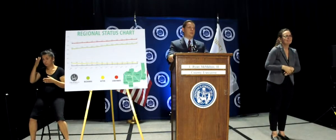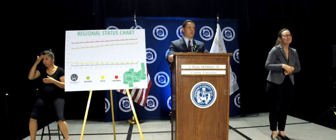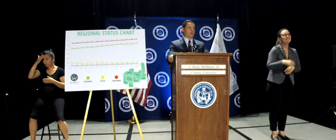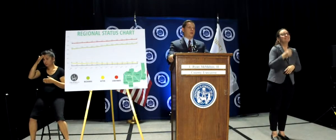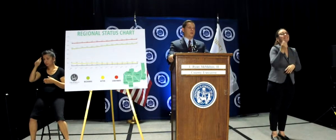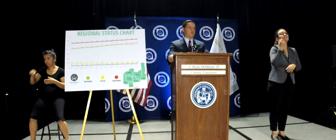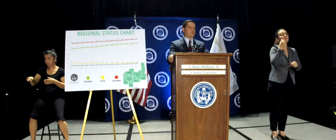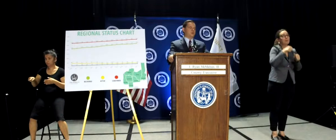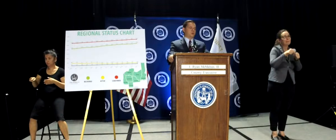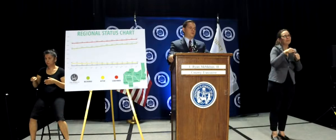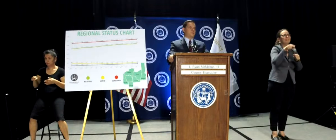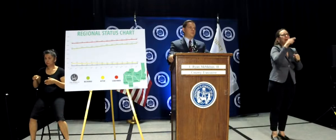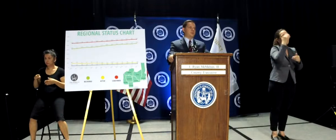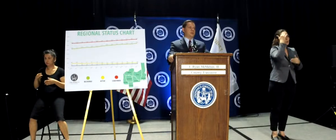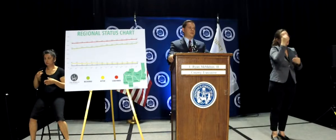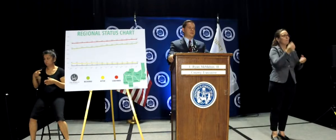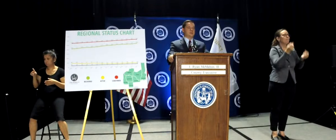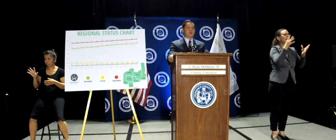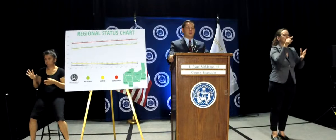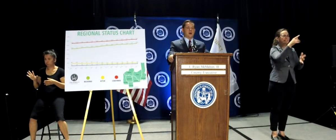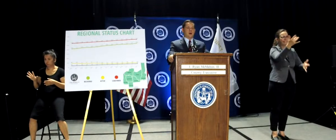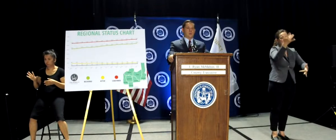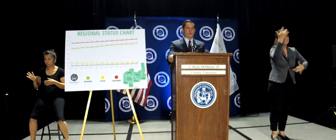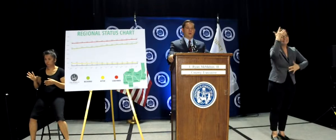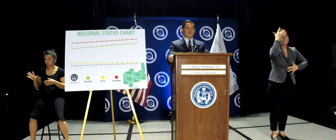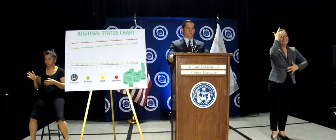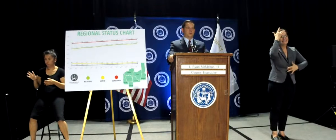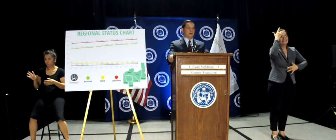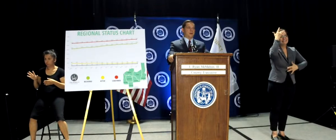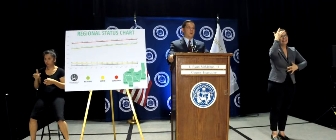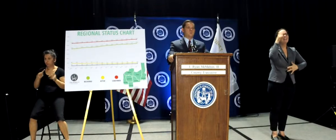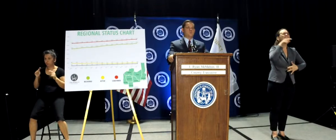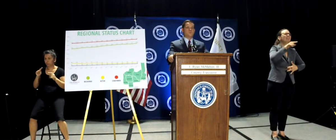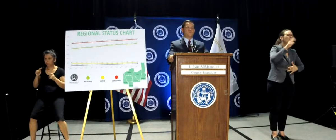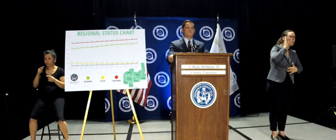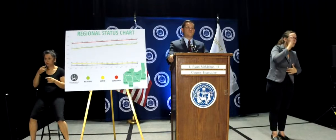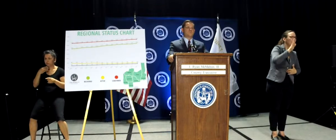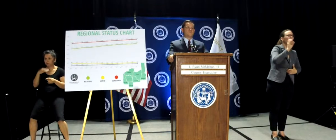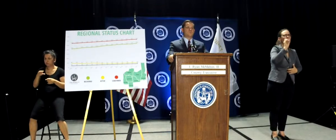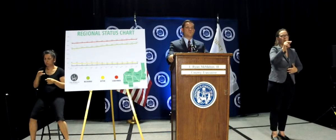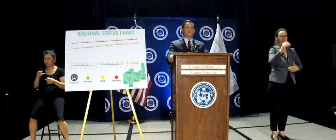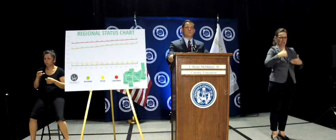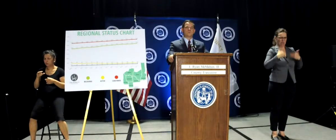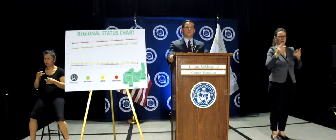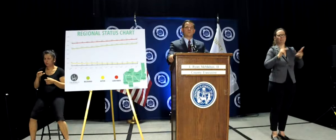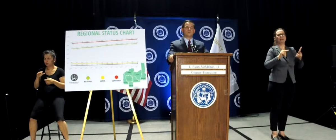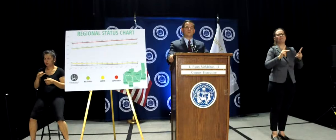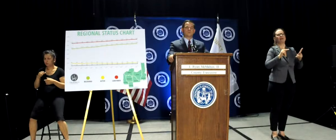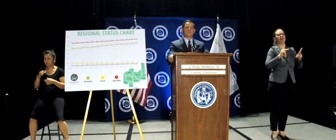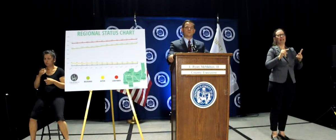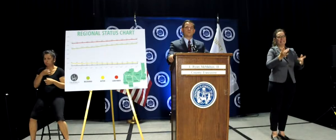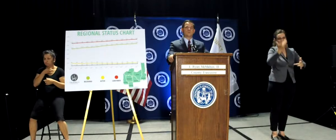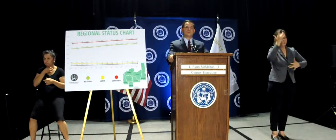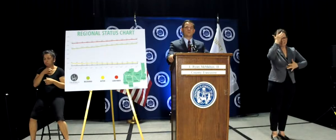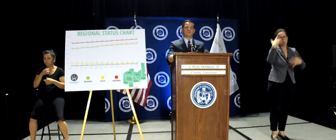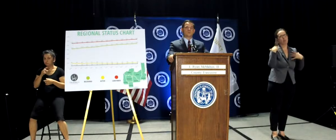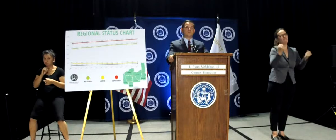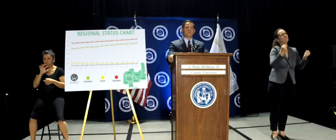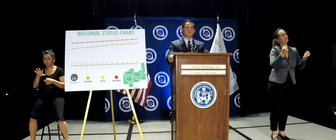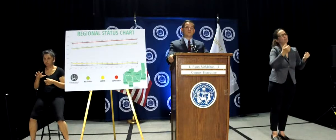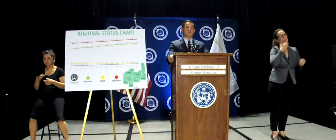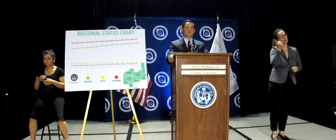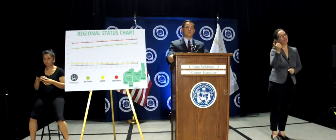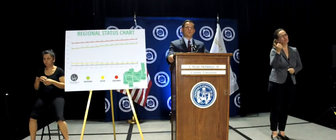concerns that maybe we weren't getting the full story from some of the kids. We're comfortable with that now. Any update on the mobile testing for